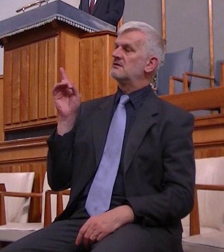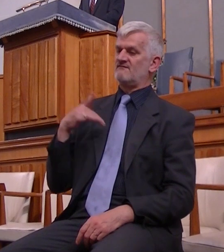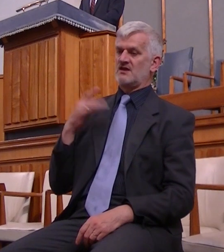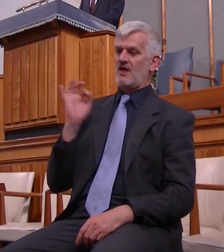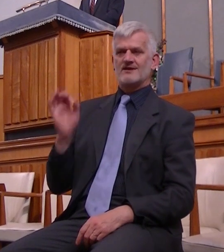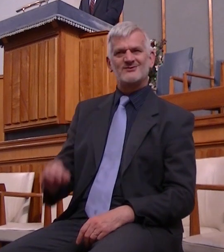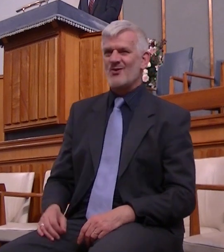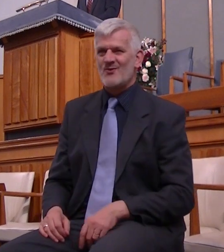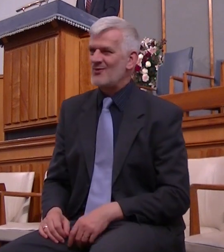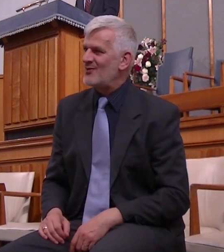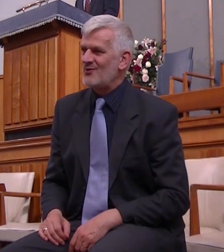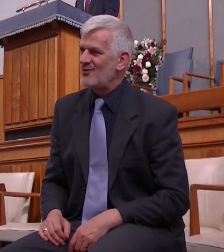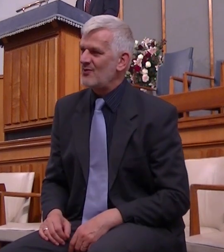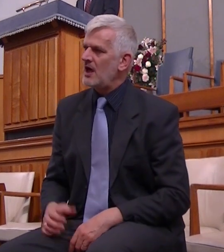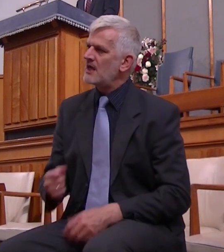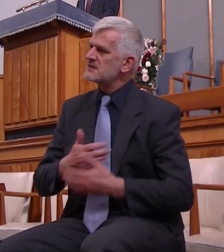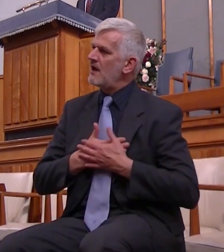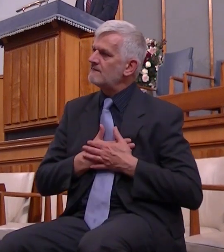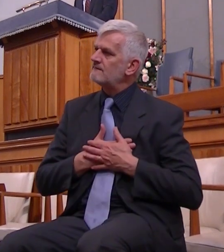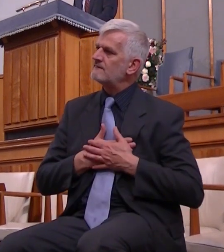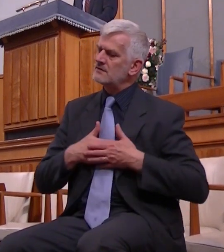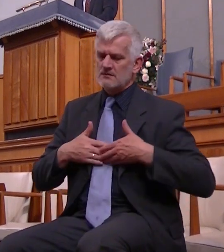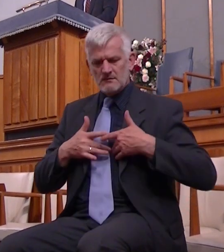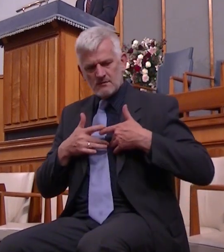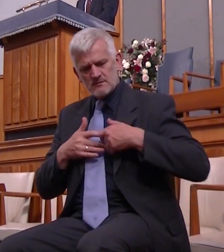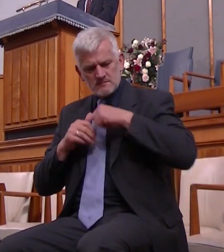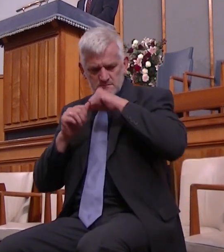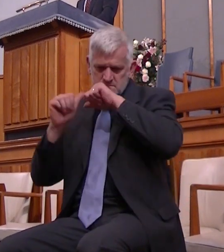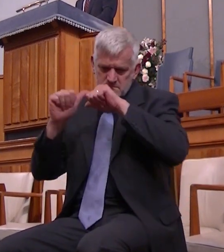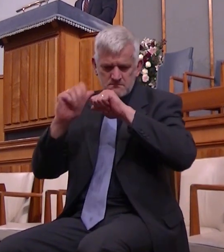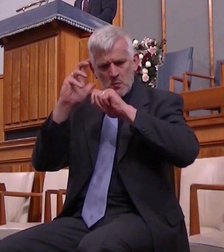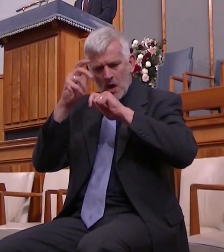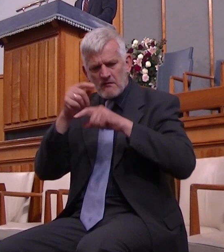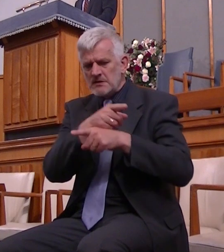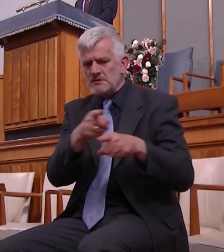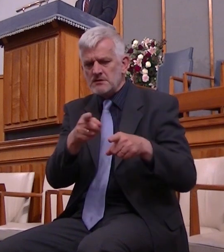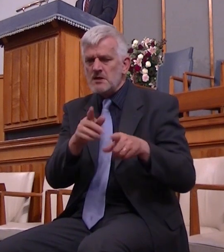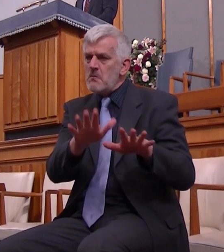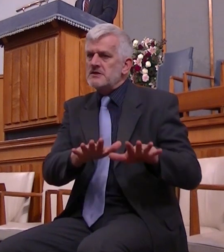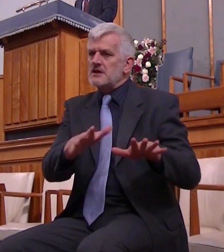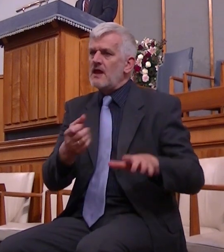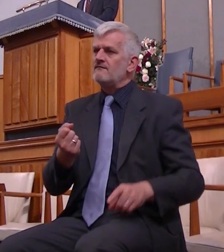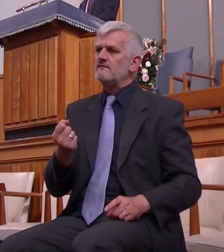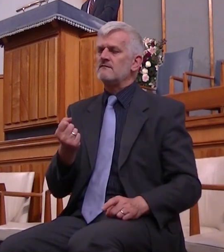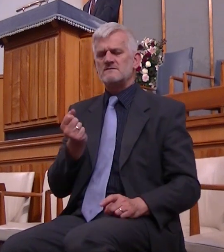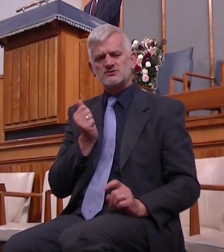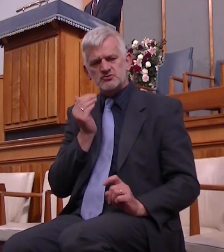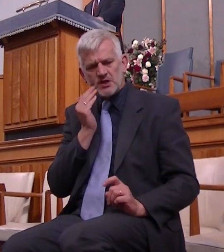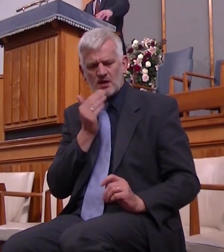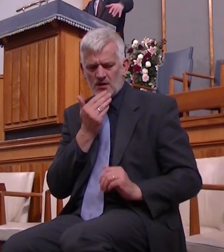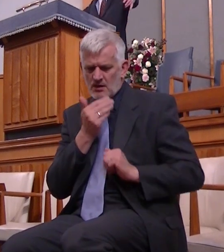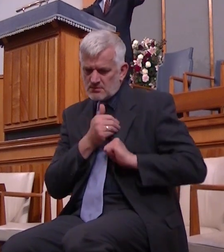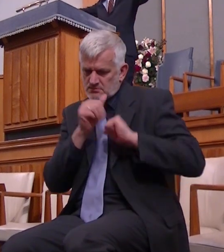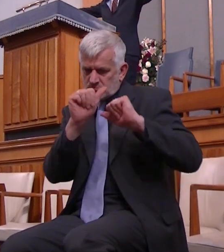feeling. He has pity and compassion and mercy and tenderness,